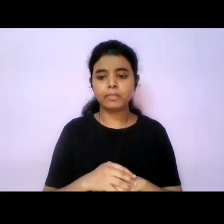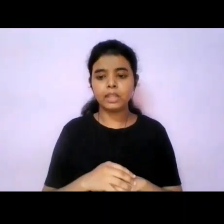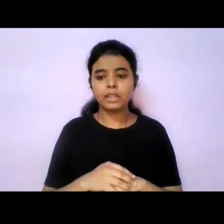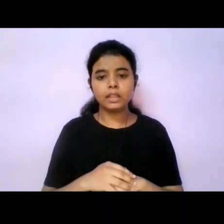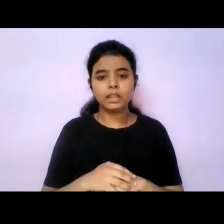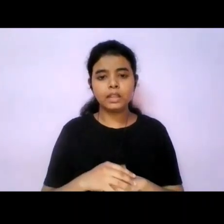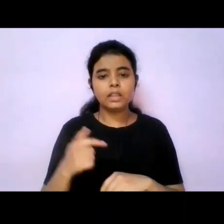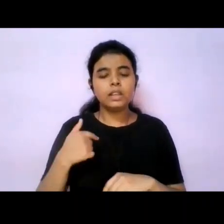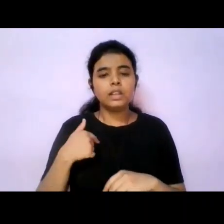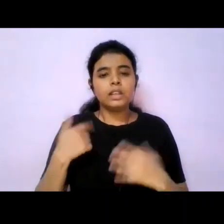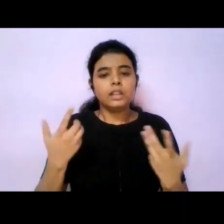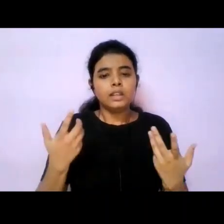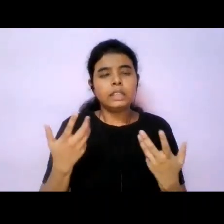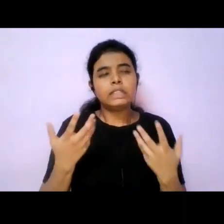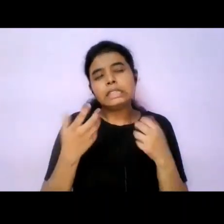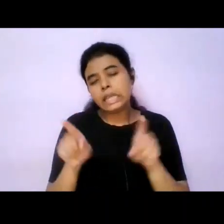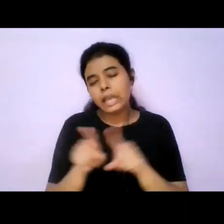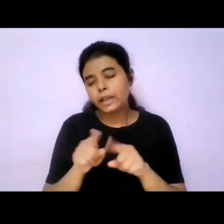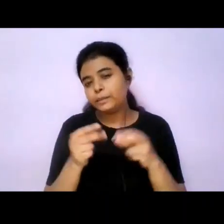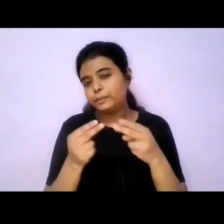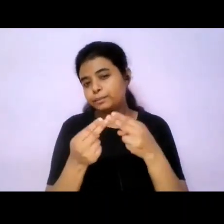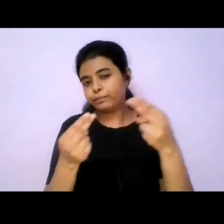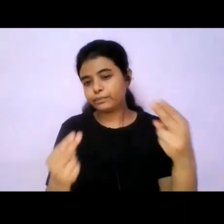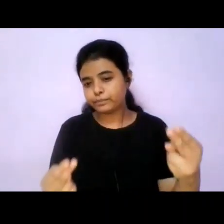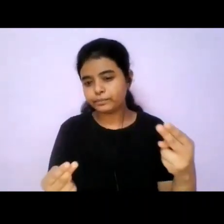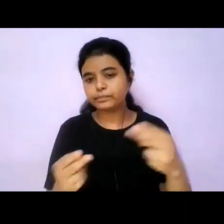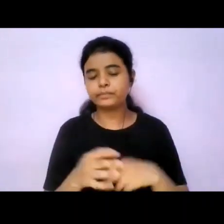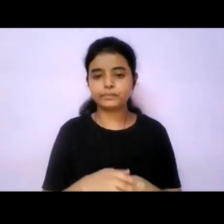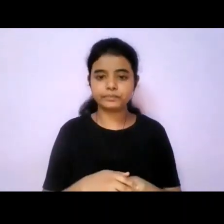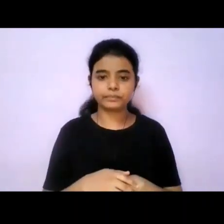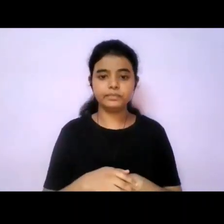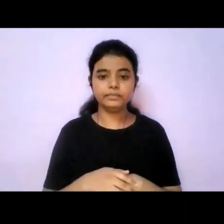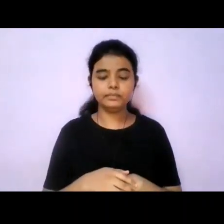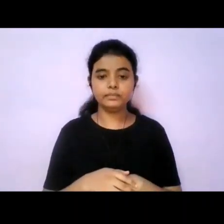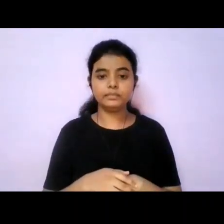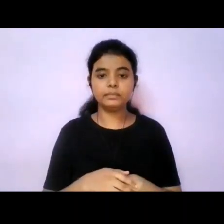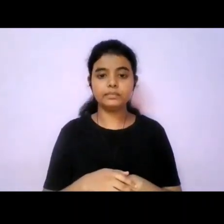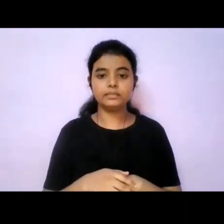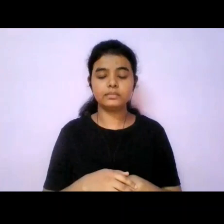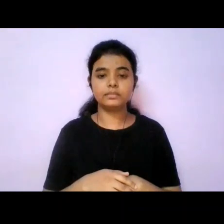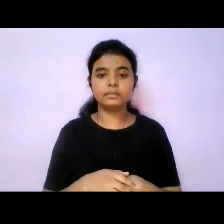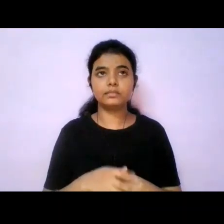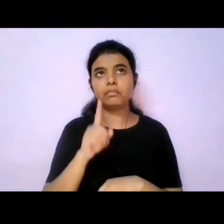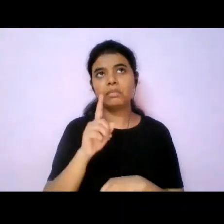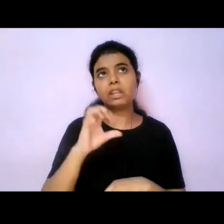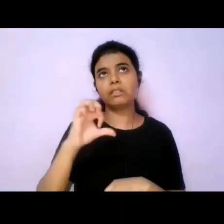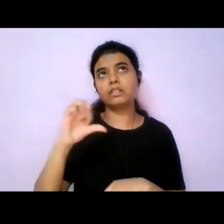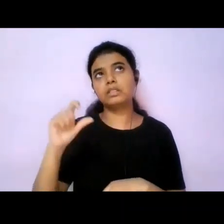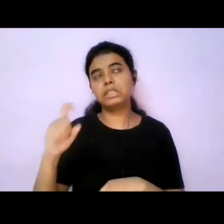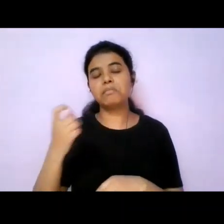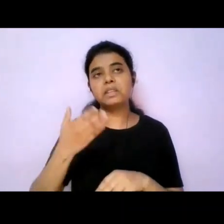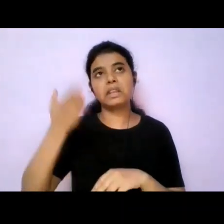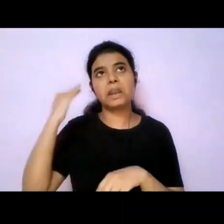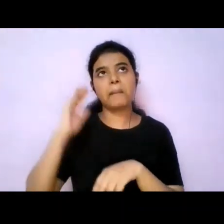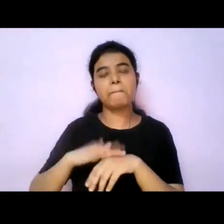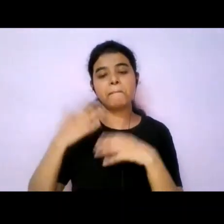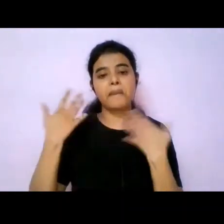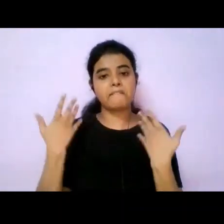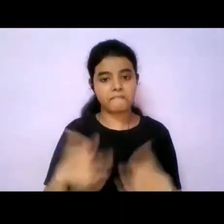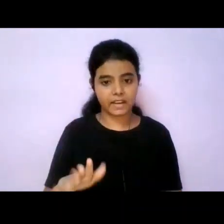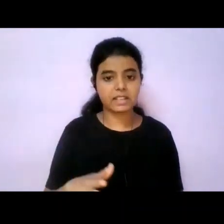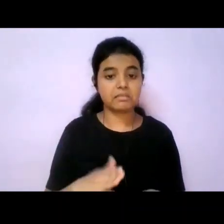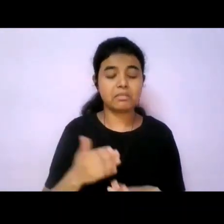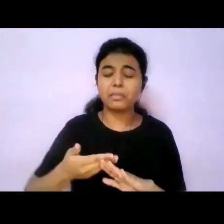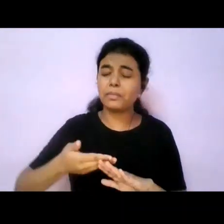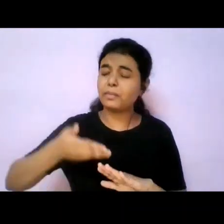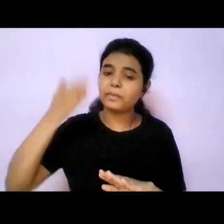And I want to tell you a story from that group that happened in summer in 1997, a long time ago